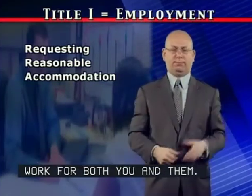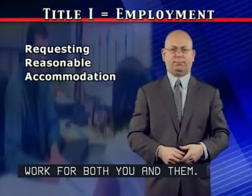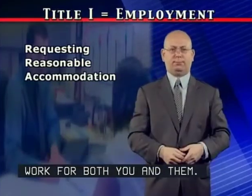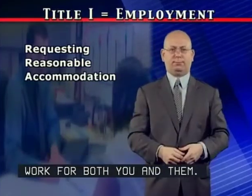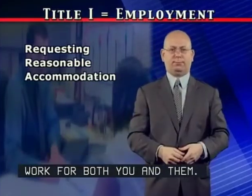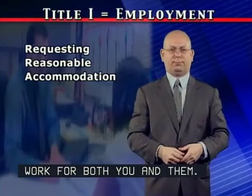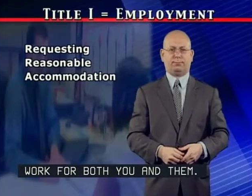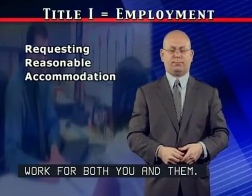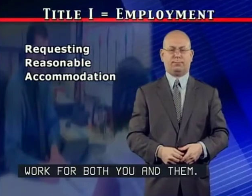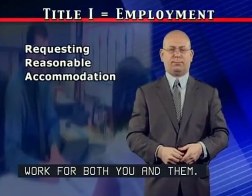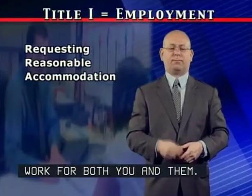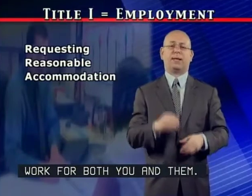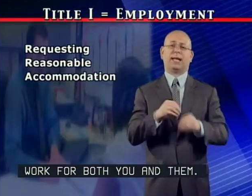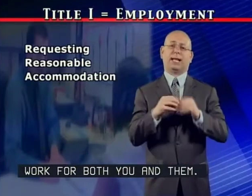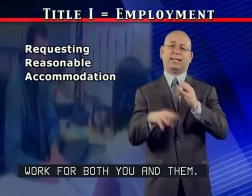work for both you and them.